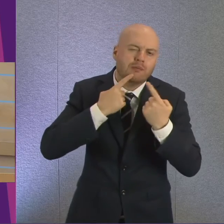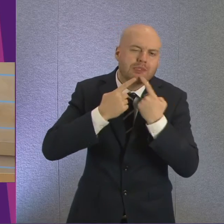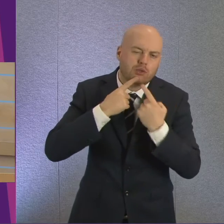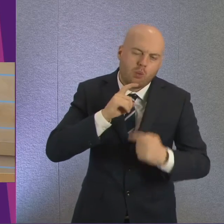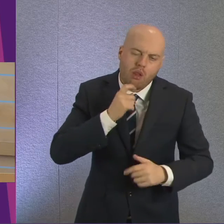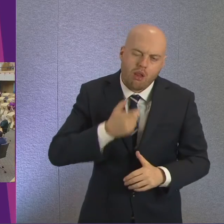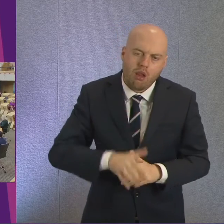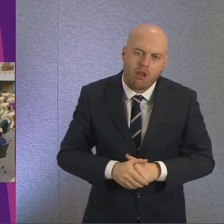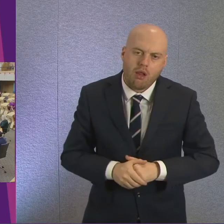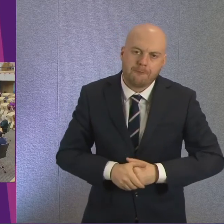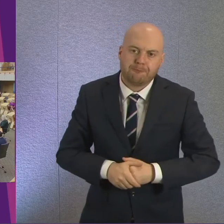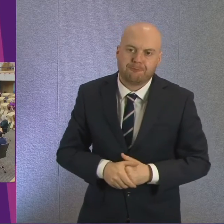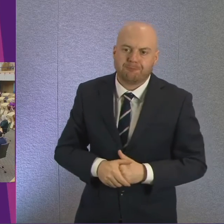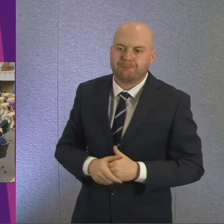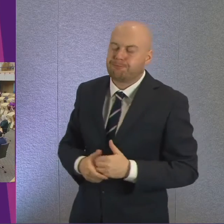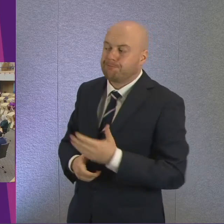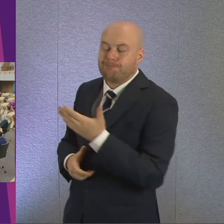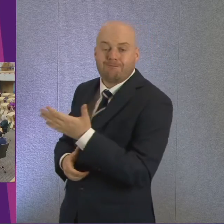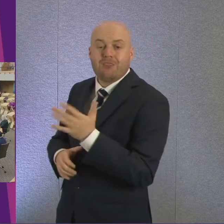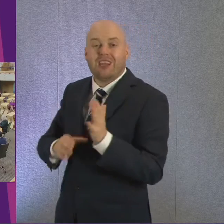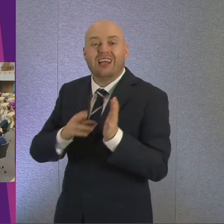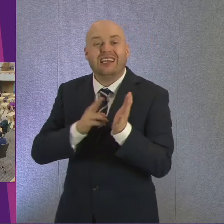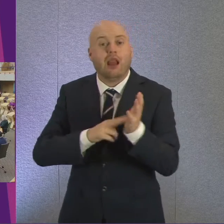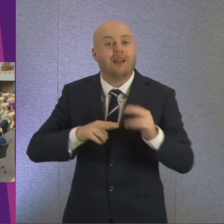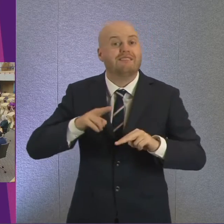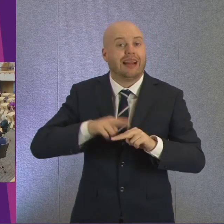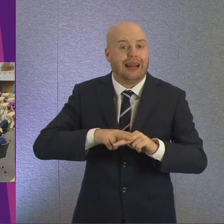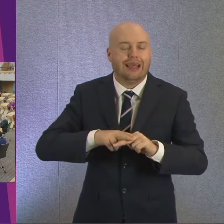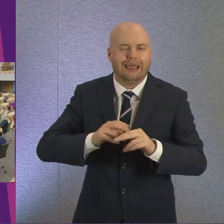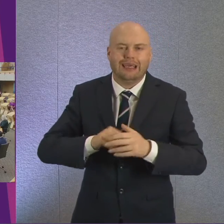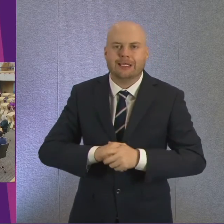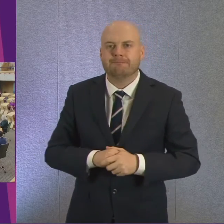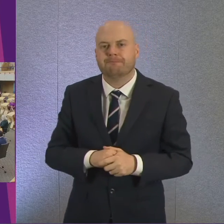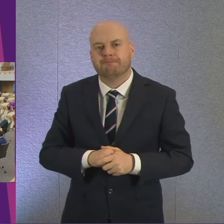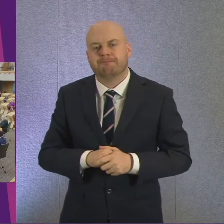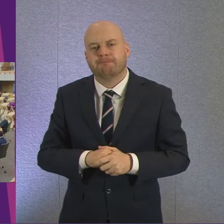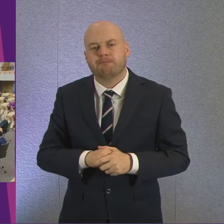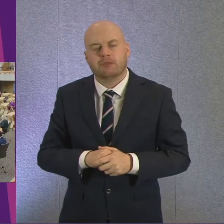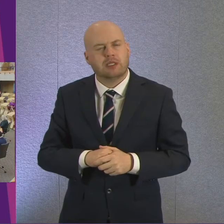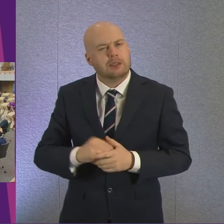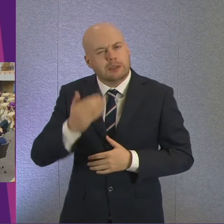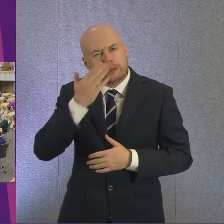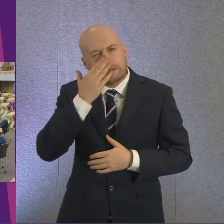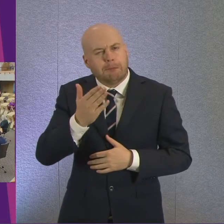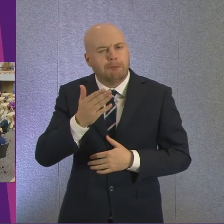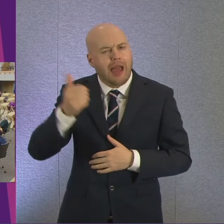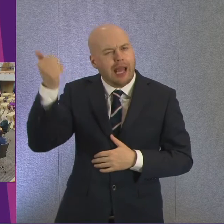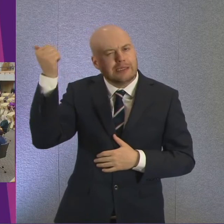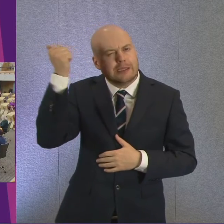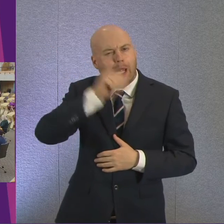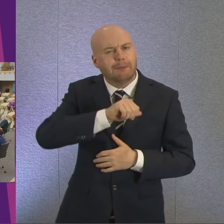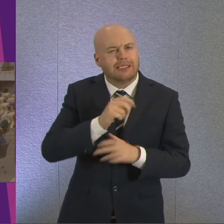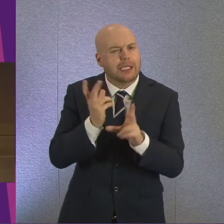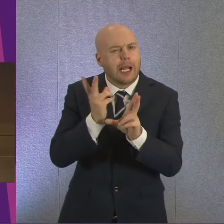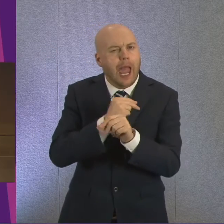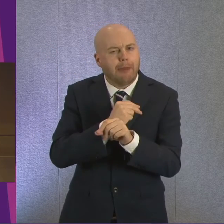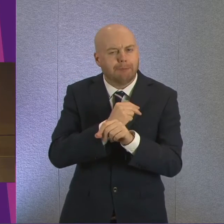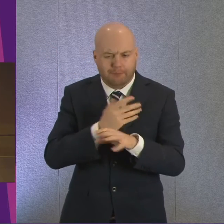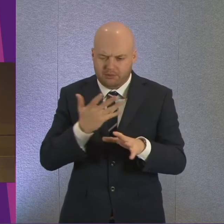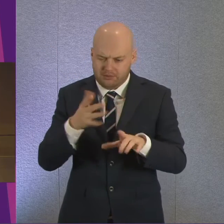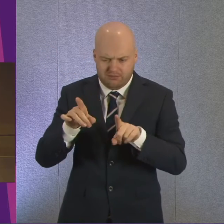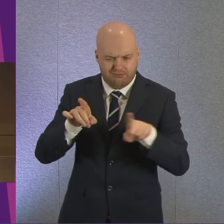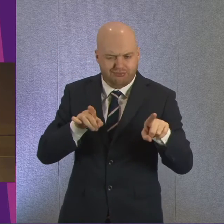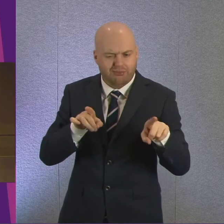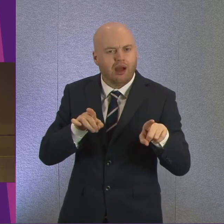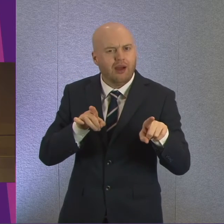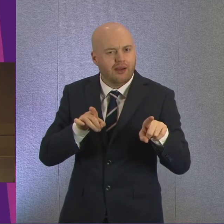Findlay. There's great concern that the attainment gap will increase during the closure, and that those in the most deprived communities